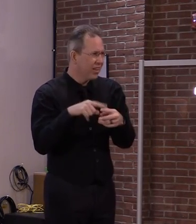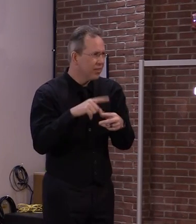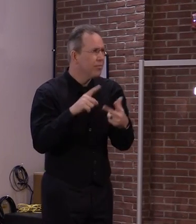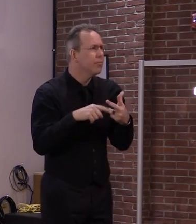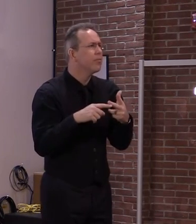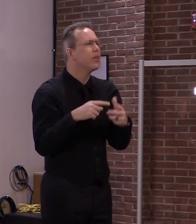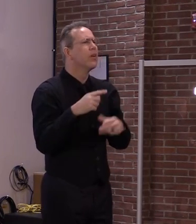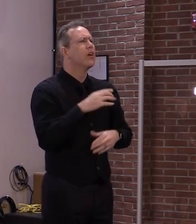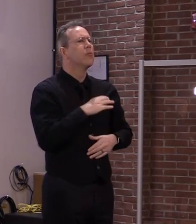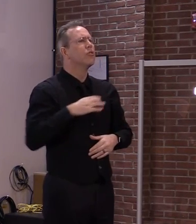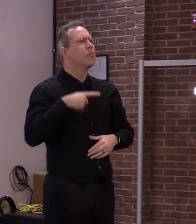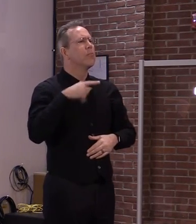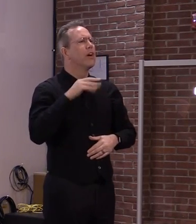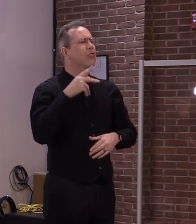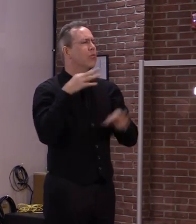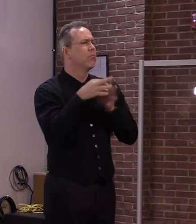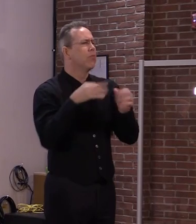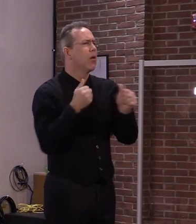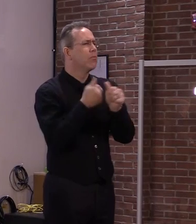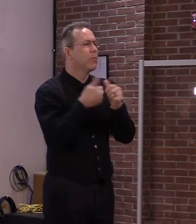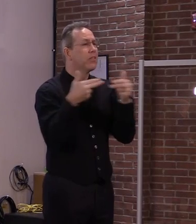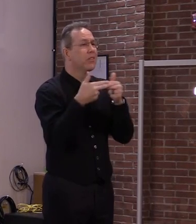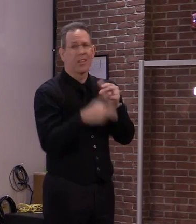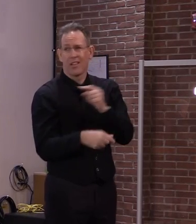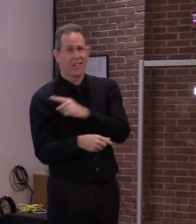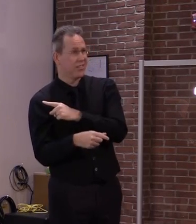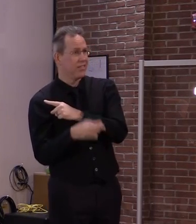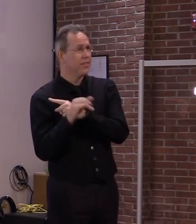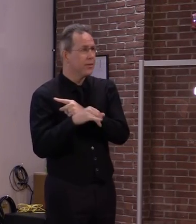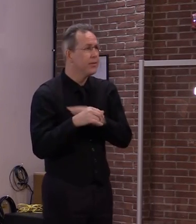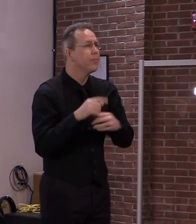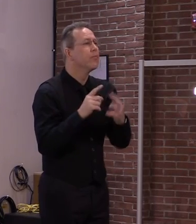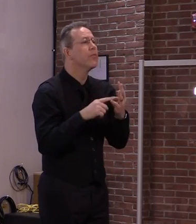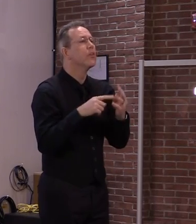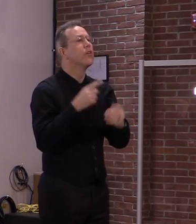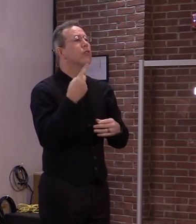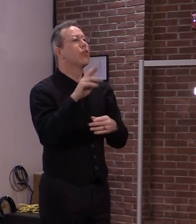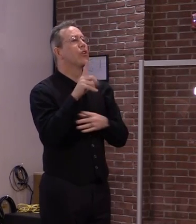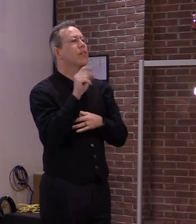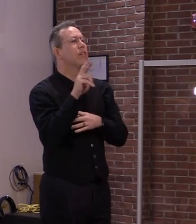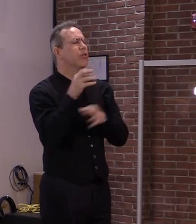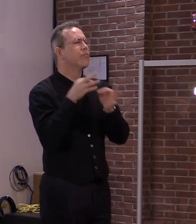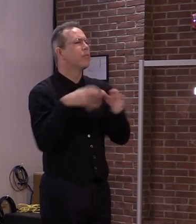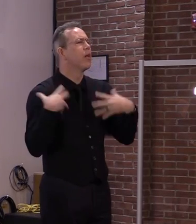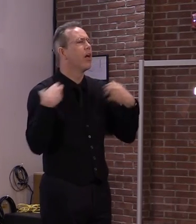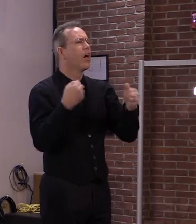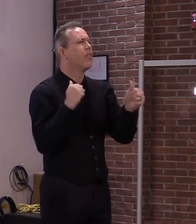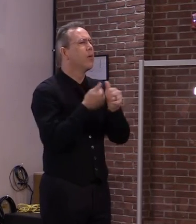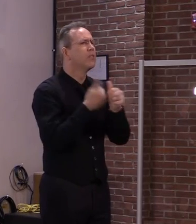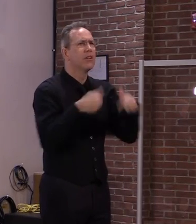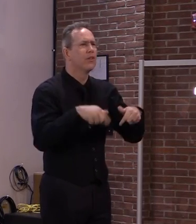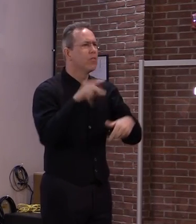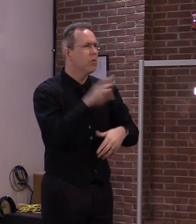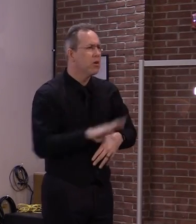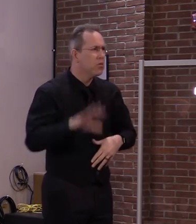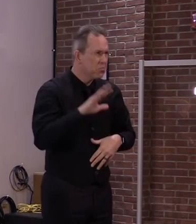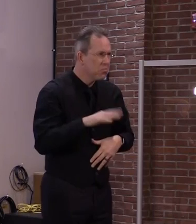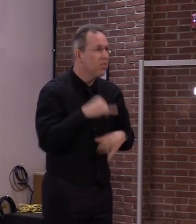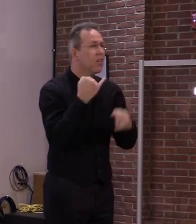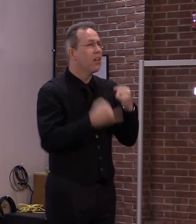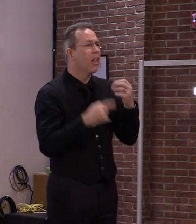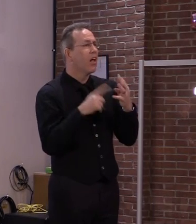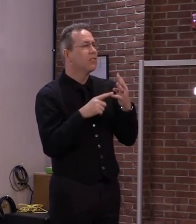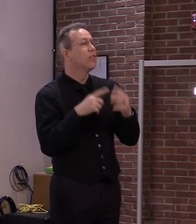health update. And when the governor arrives, he'll give us an update on his discussions with White House